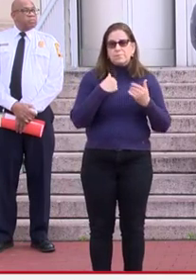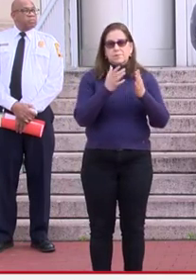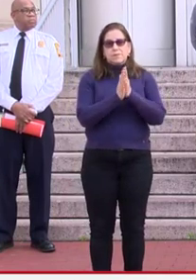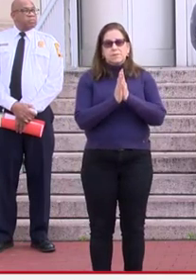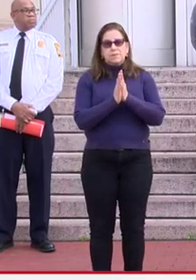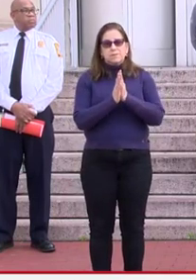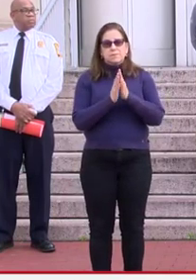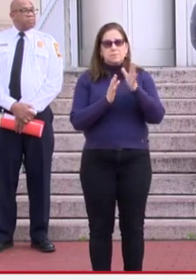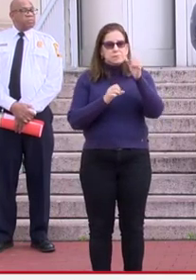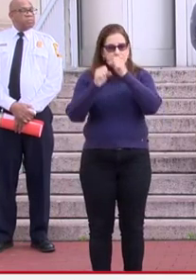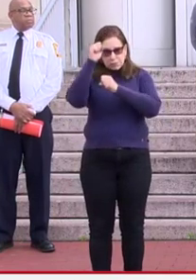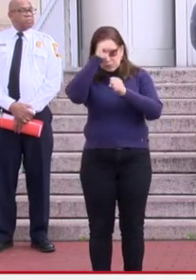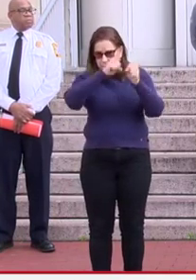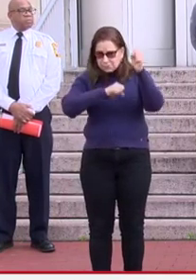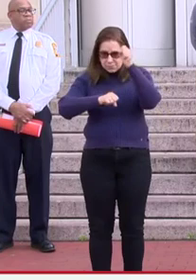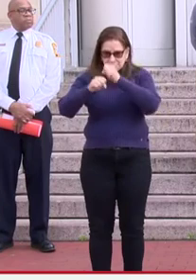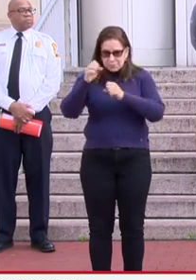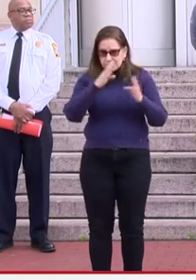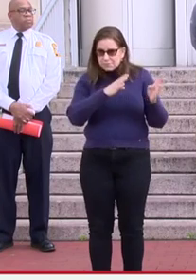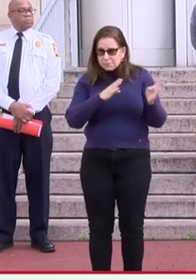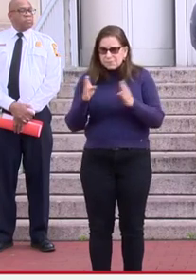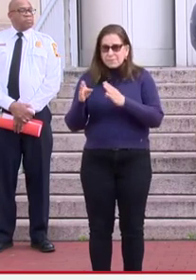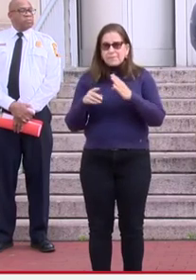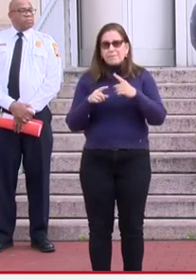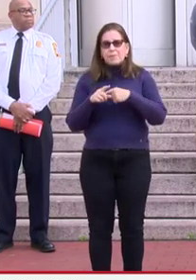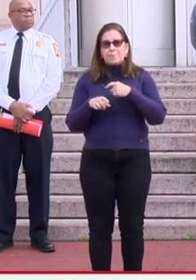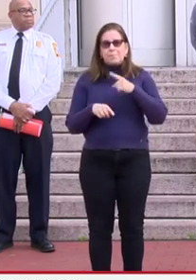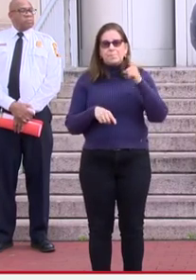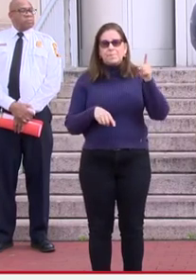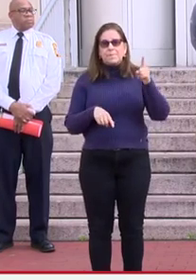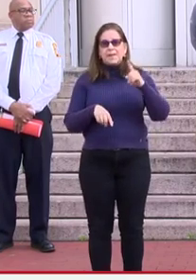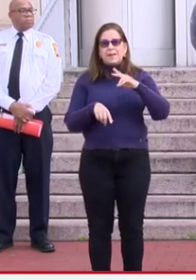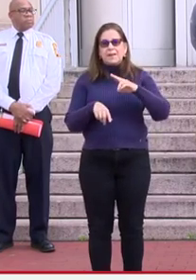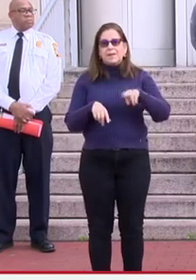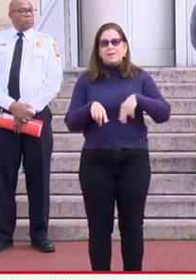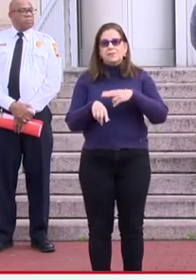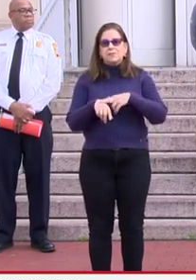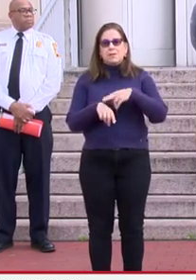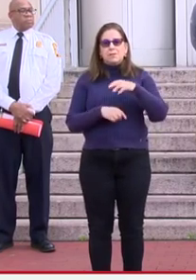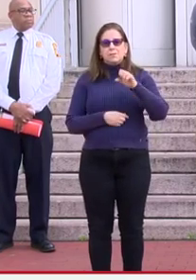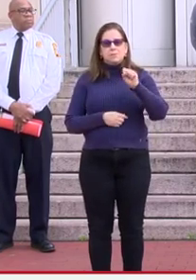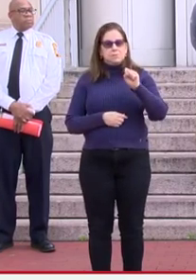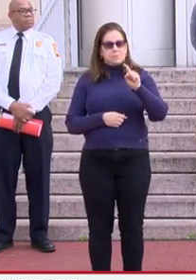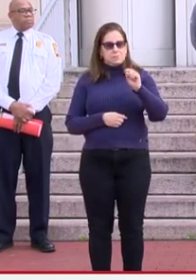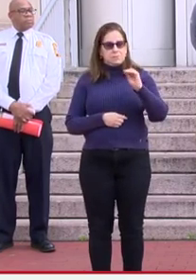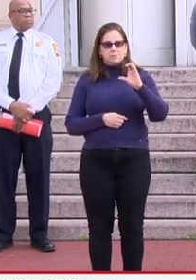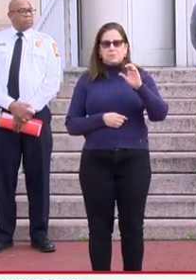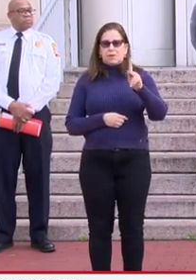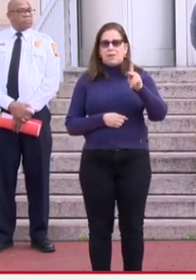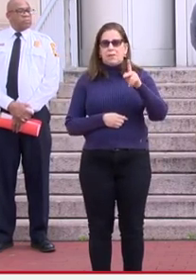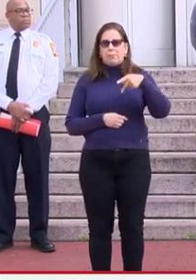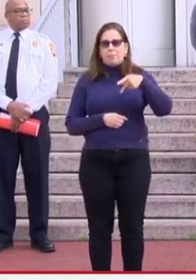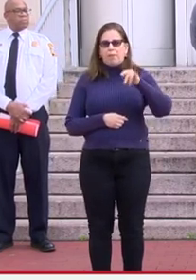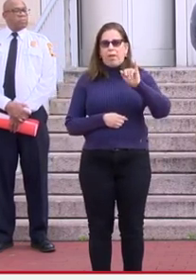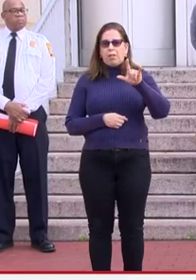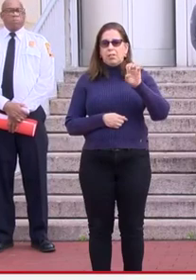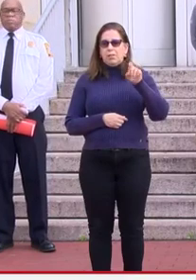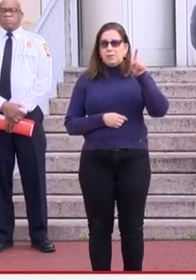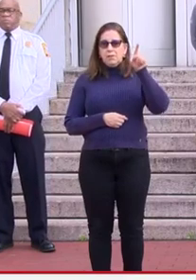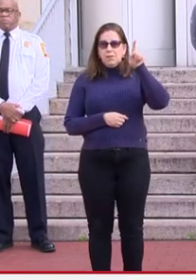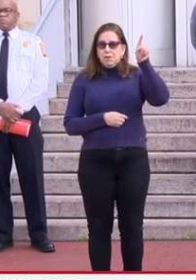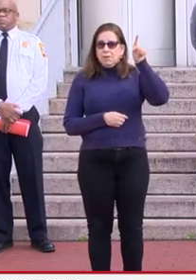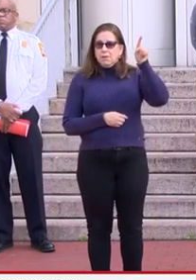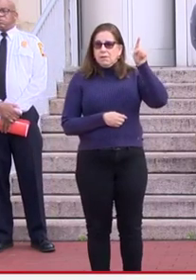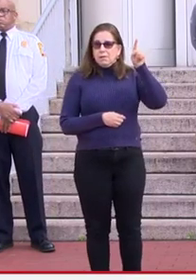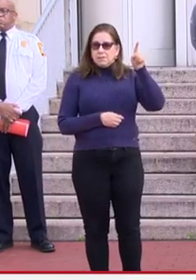National Stockpile that only governments can access. When we do that, we do a survey of what our healthcare providers need so